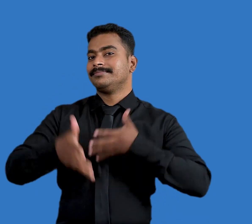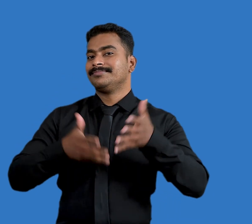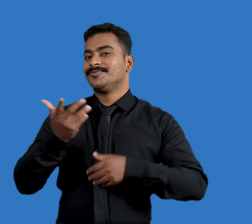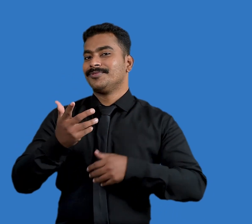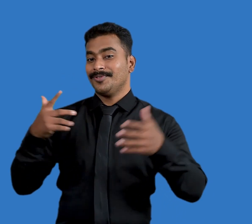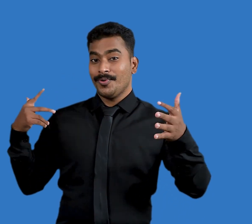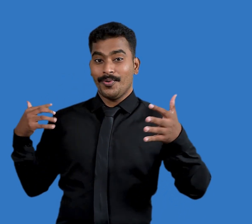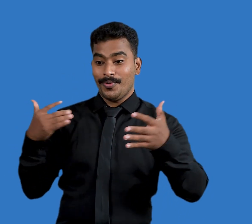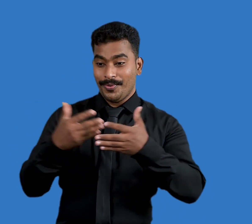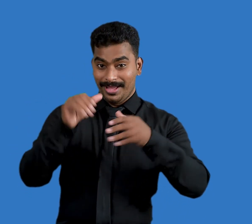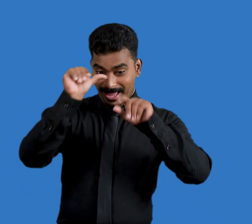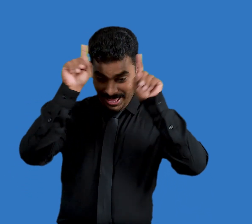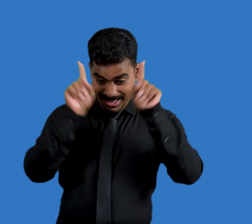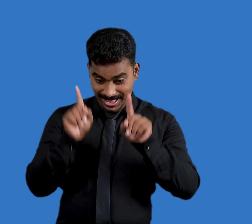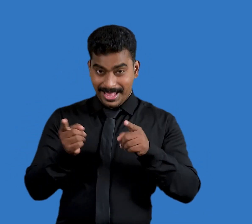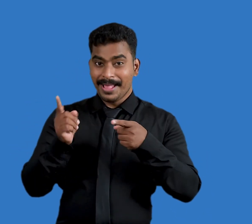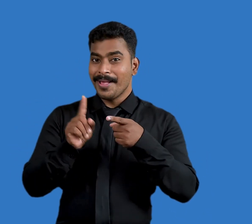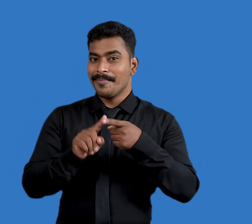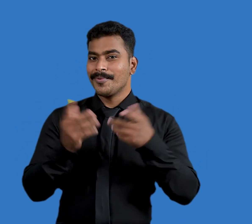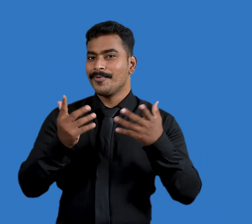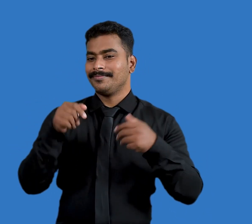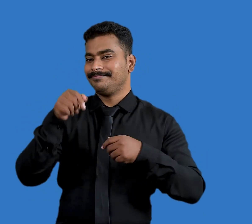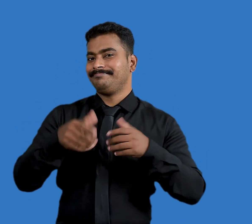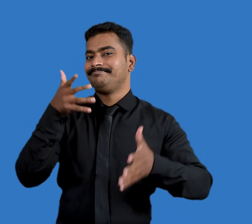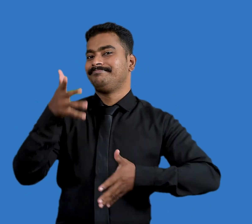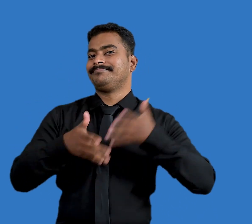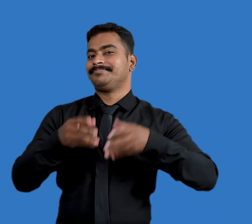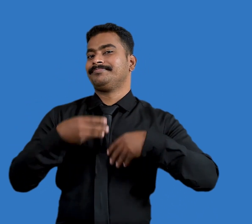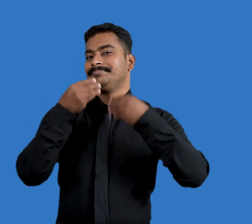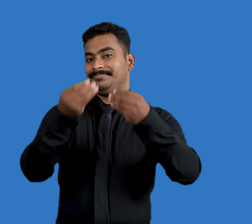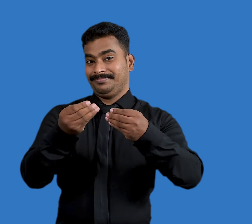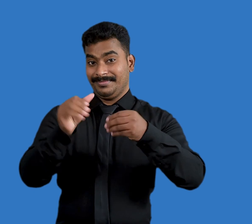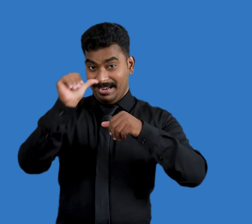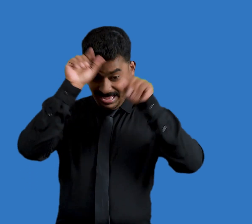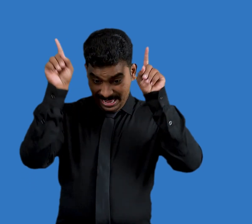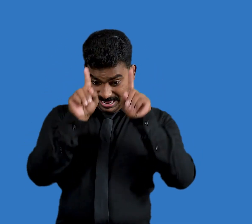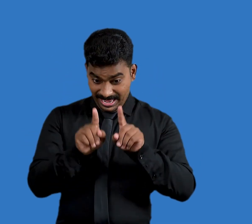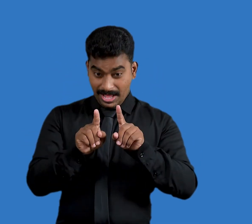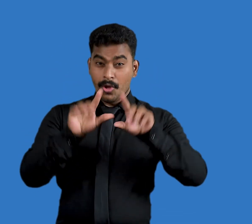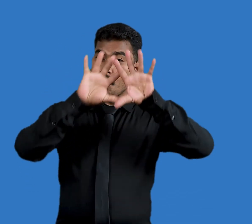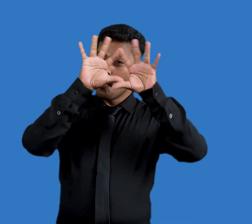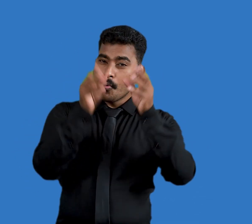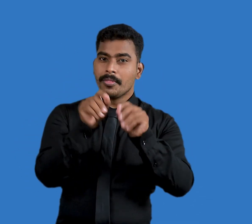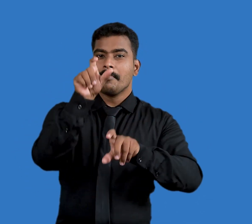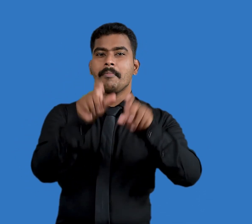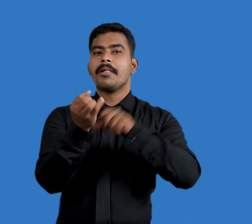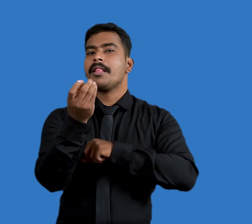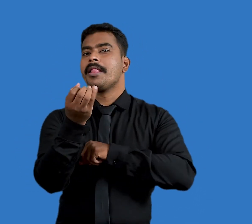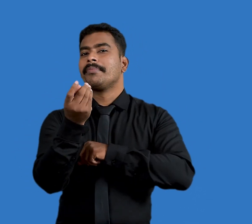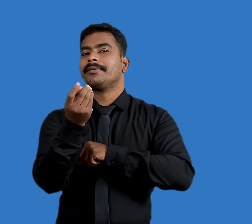Current scenario in India. Less than 2% of India's 1.2 billion people have access